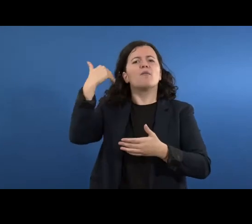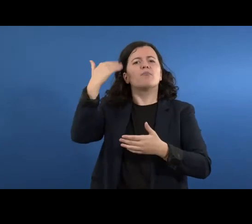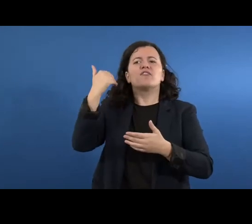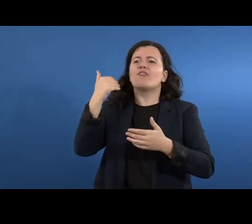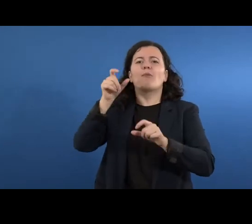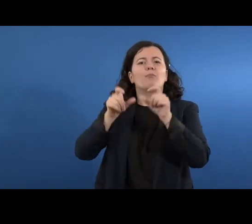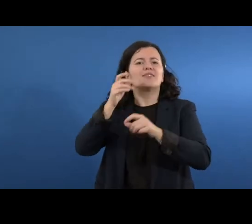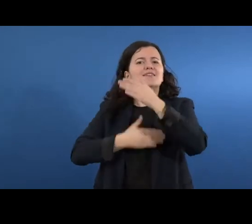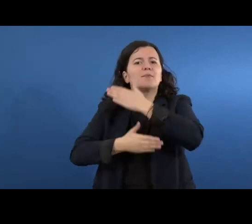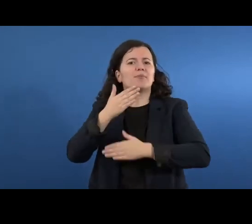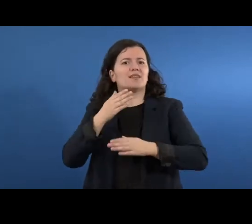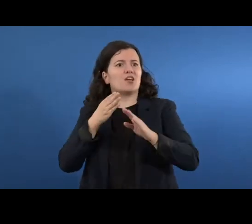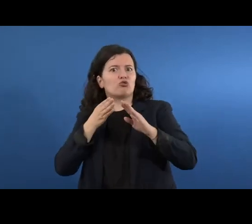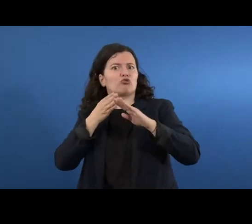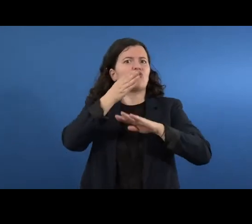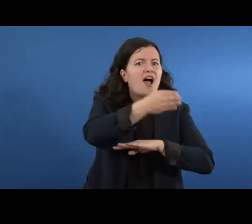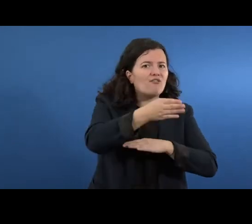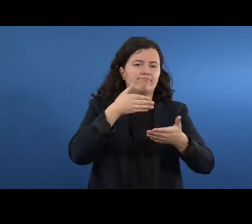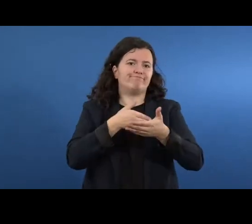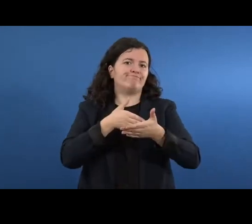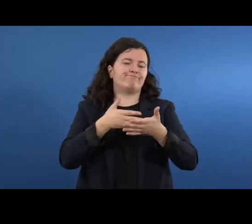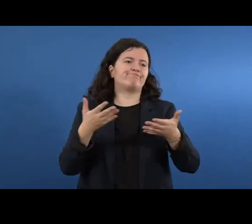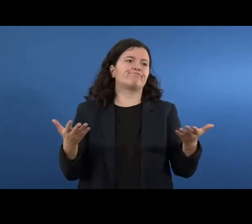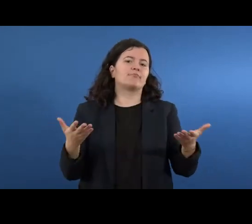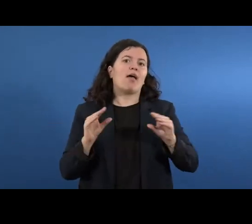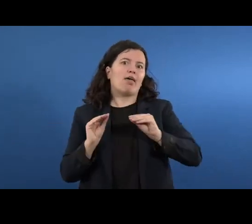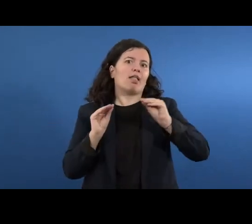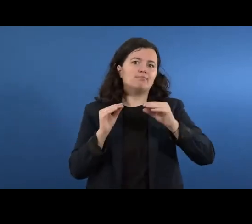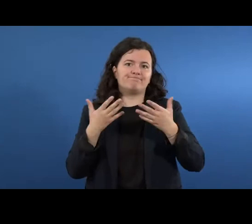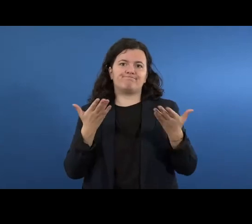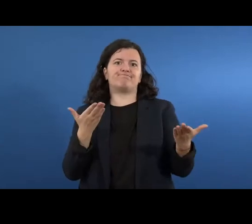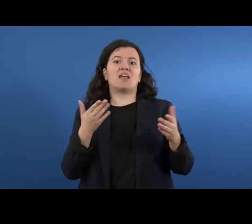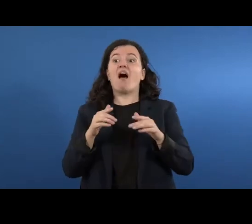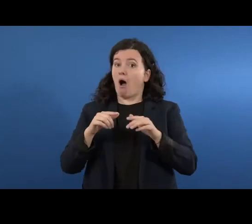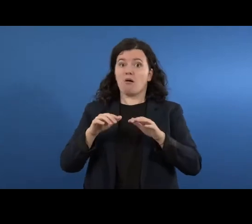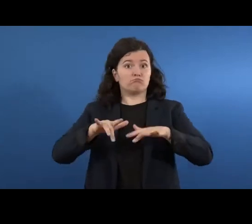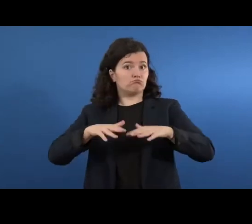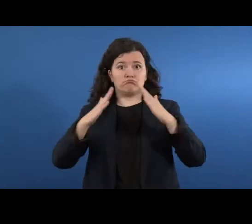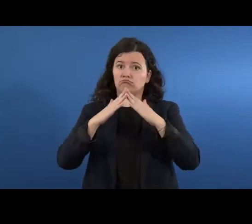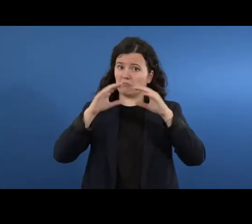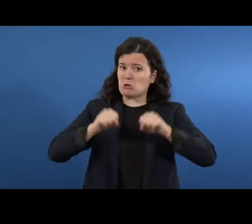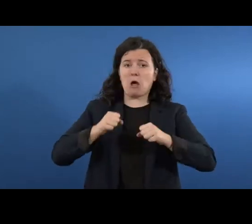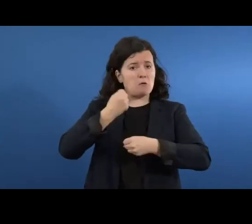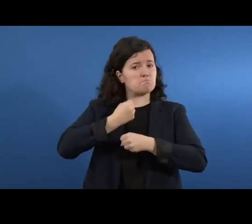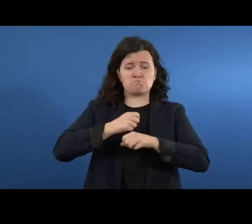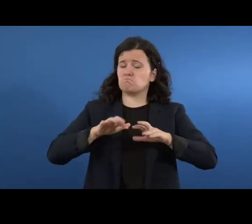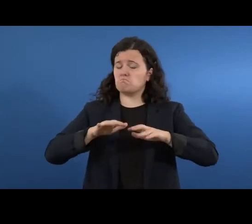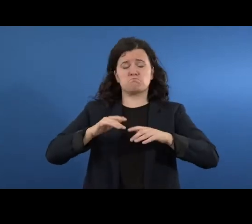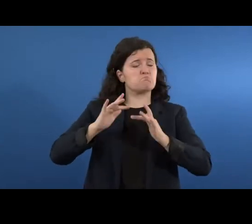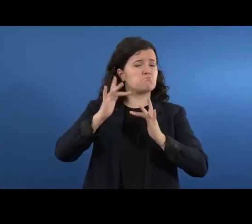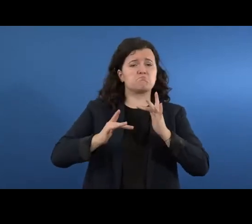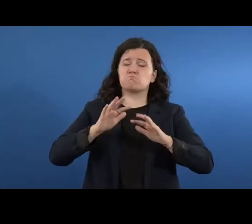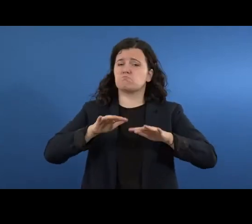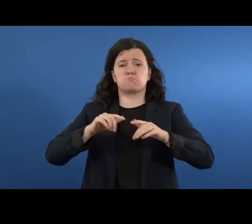with disabilities. Both, the obvious barriers, as I said earlier, like commuting